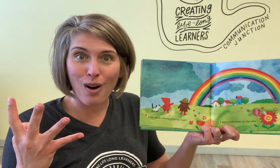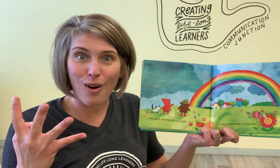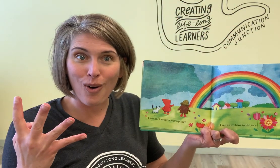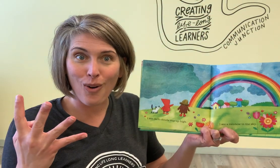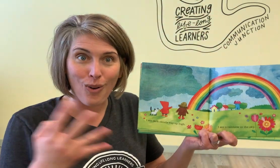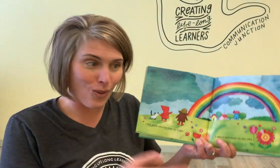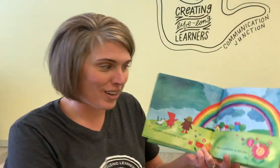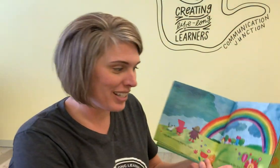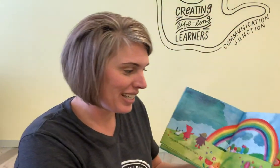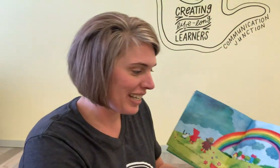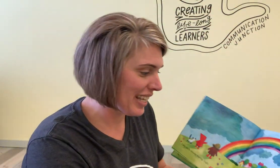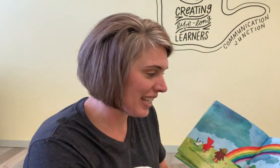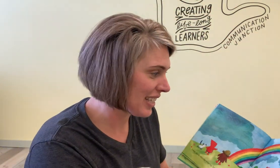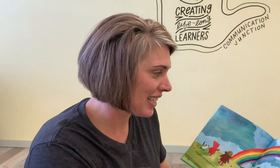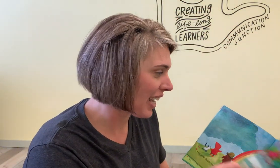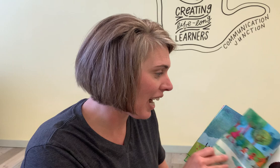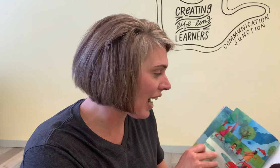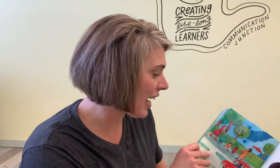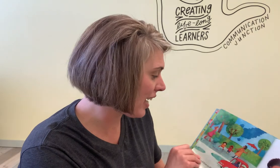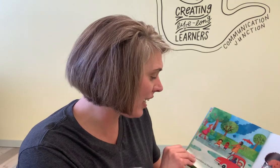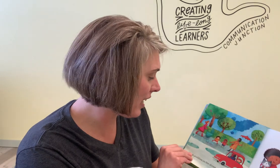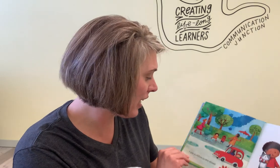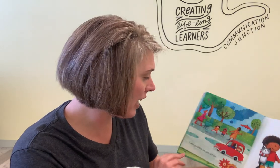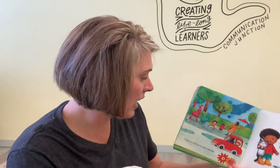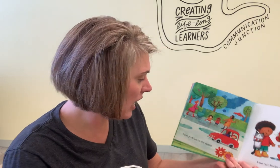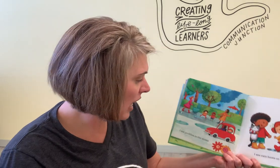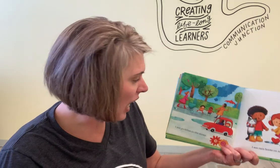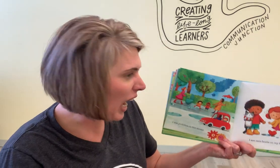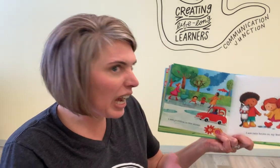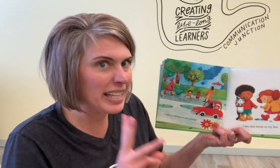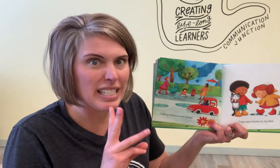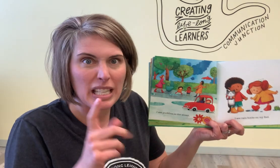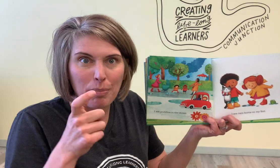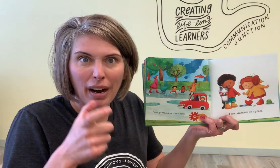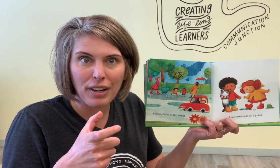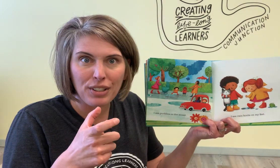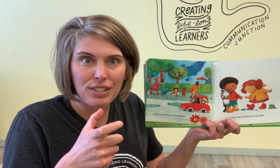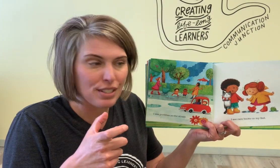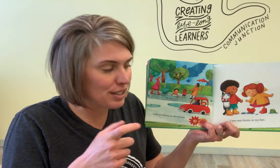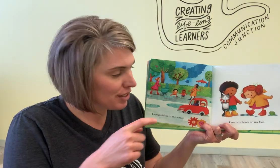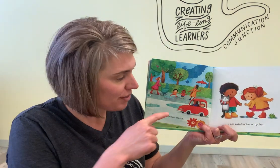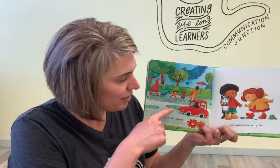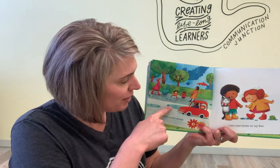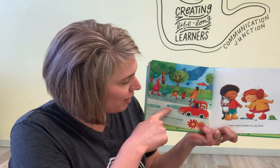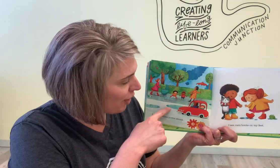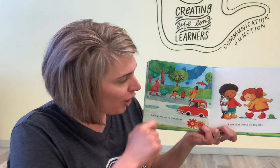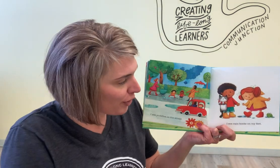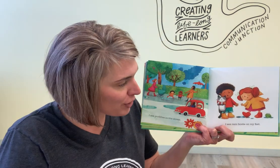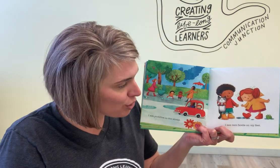rainbow in the sky. I see puddles on the